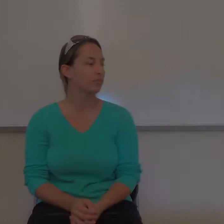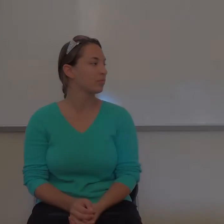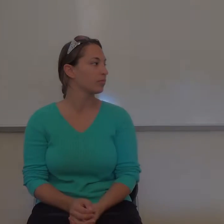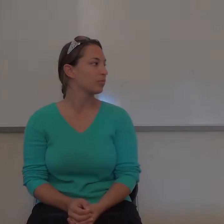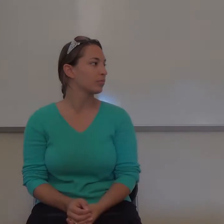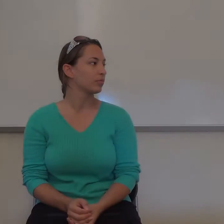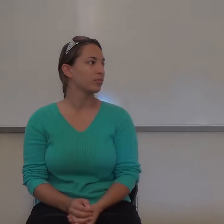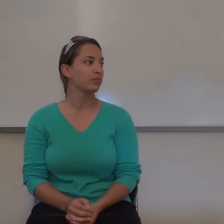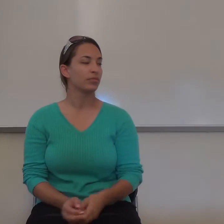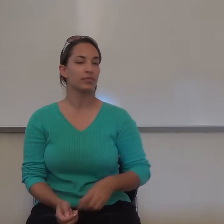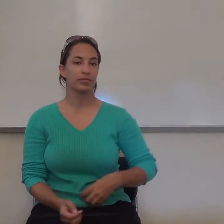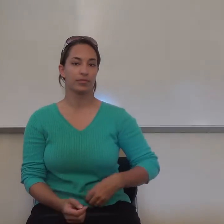origin of topic sentence?